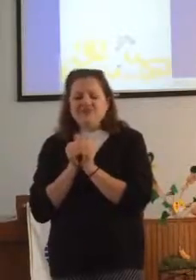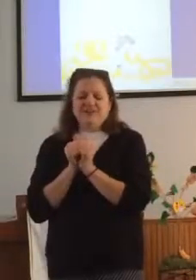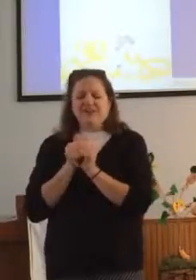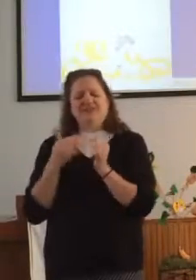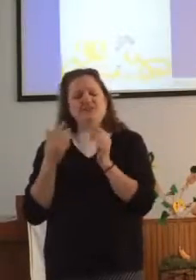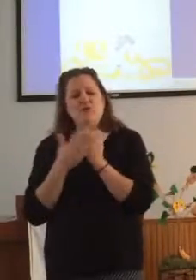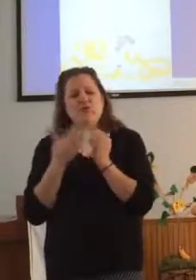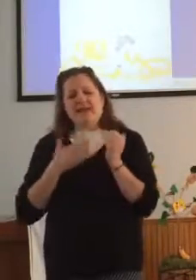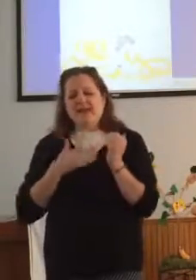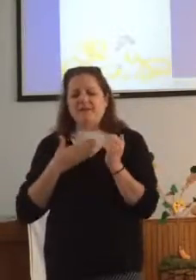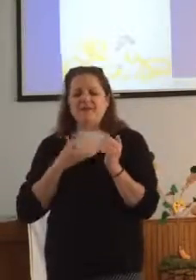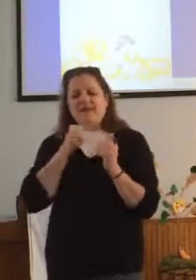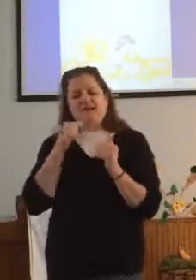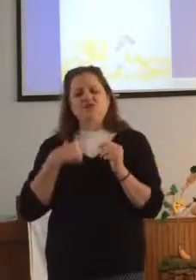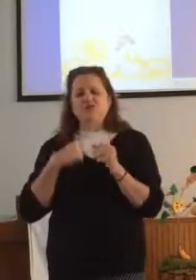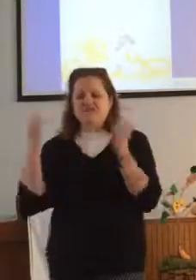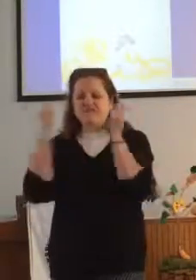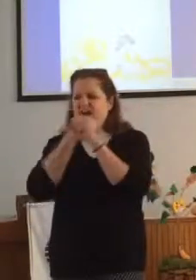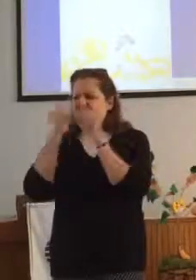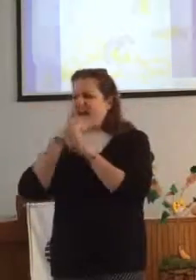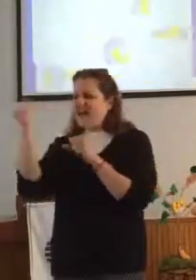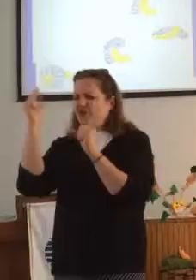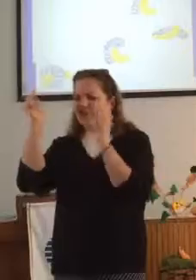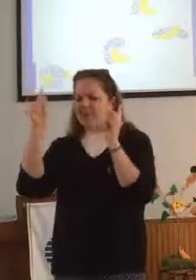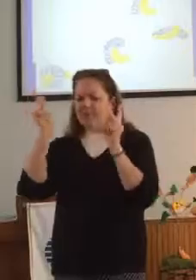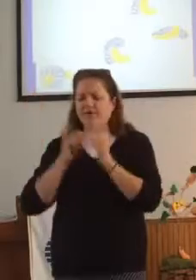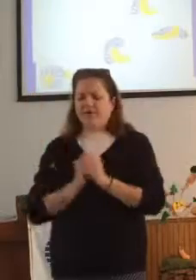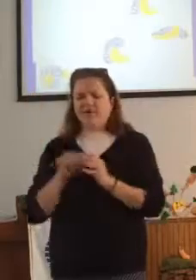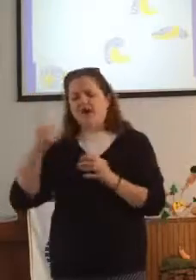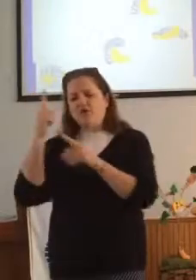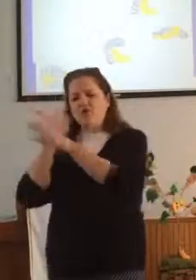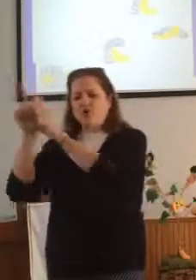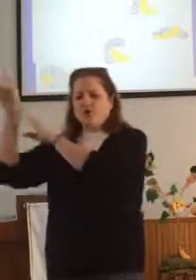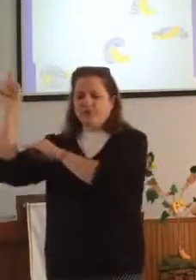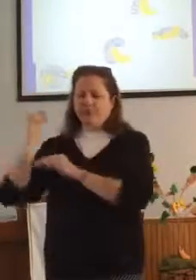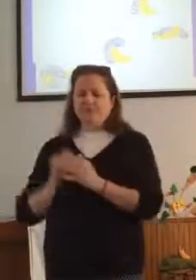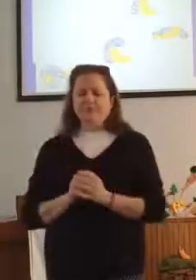so glad not to be fighting everybody every moment.